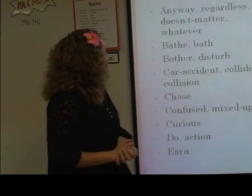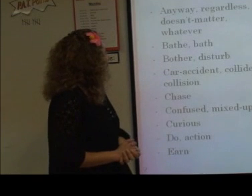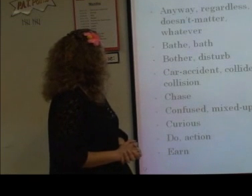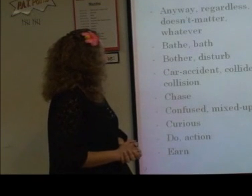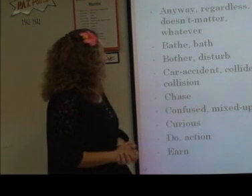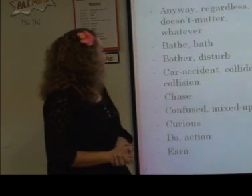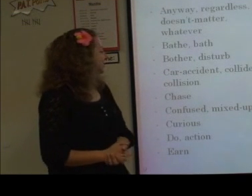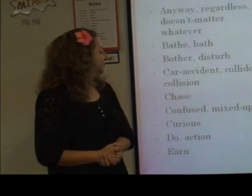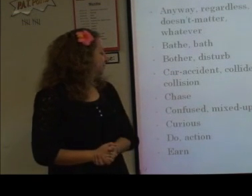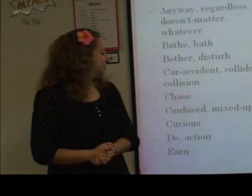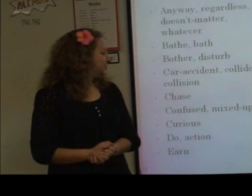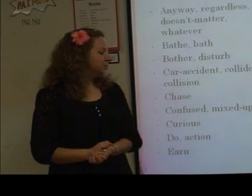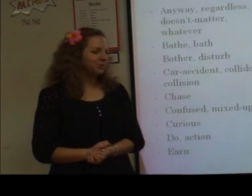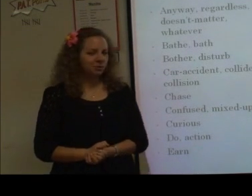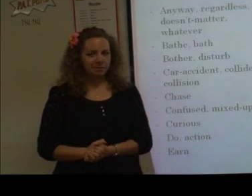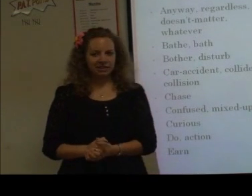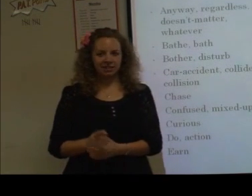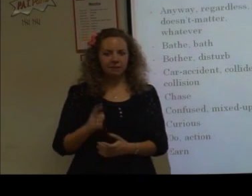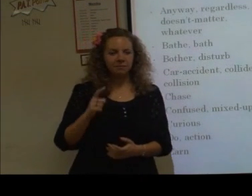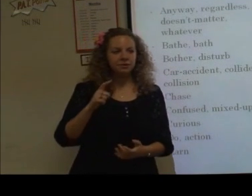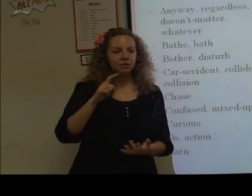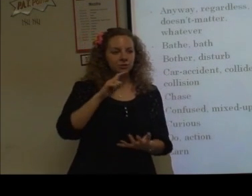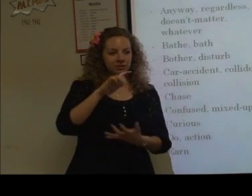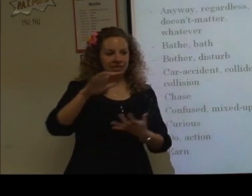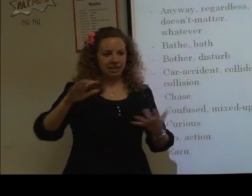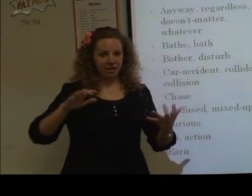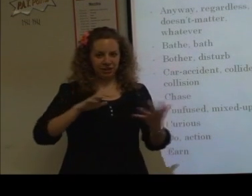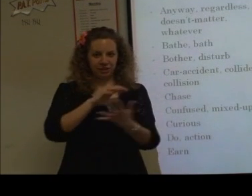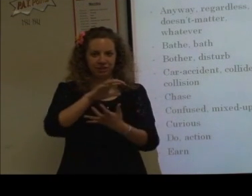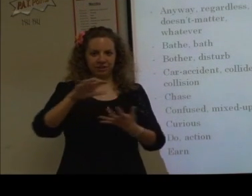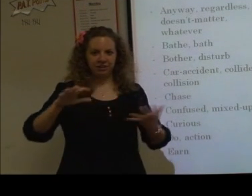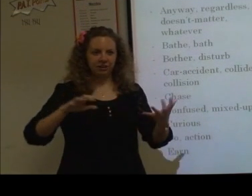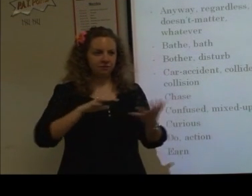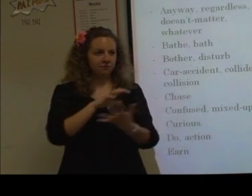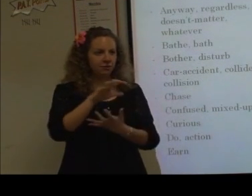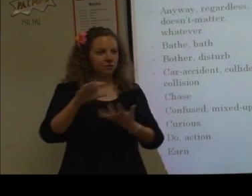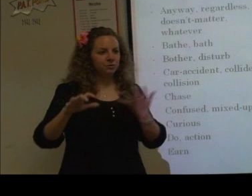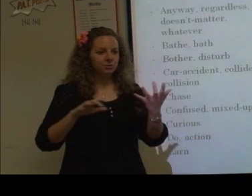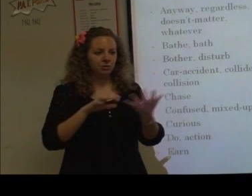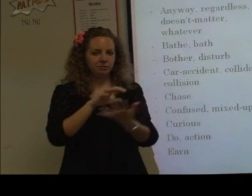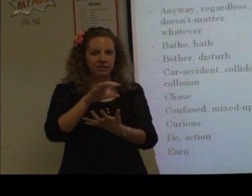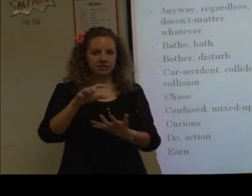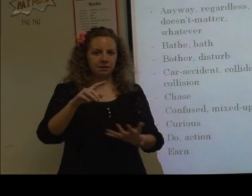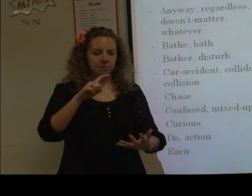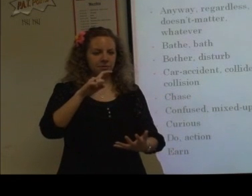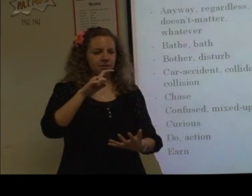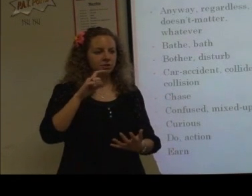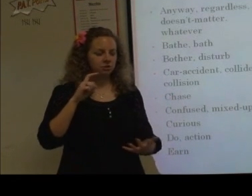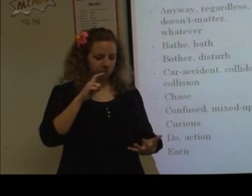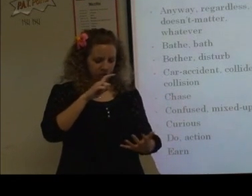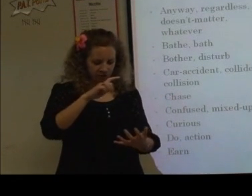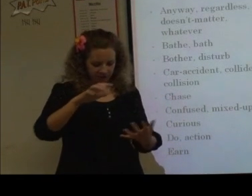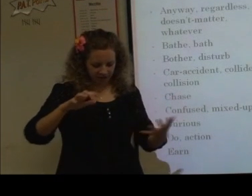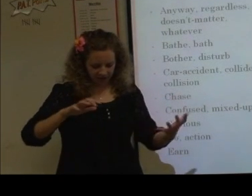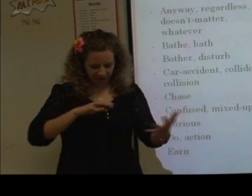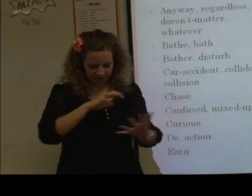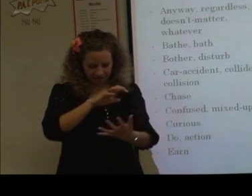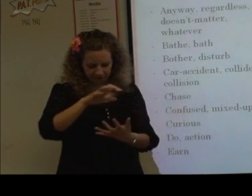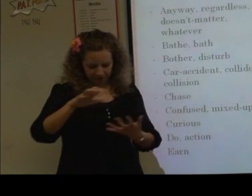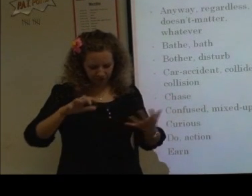And then we have confused or mixed up. So it's here. Confused or mixed up. So it starts like that.